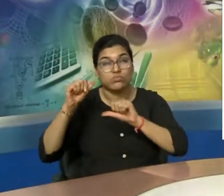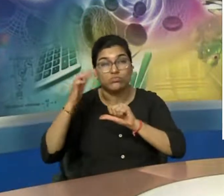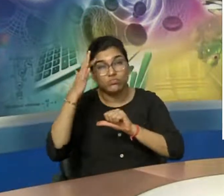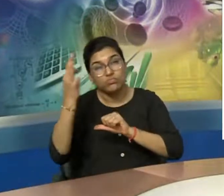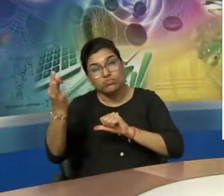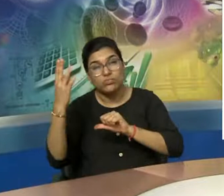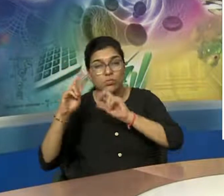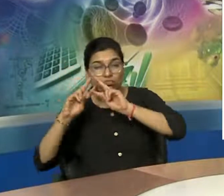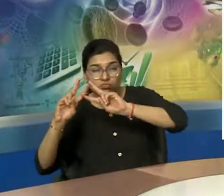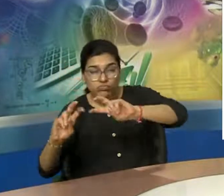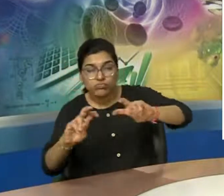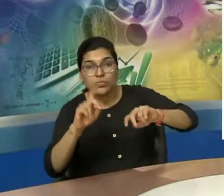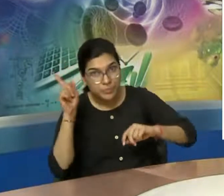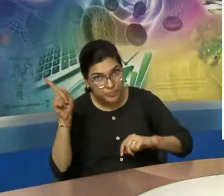different need